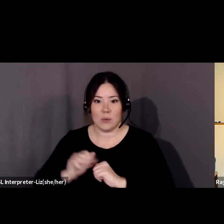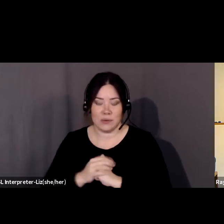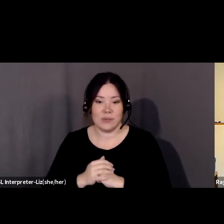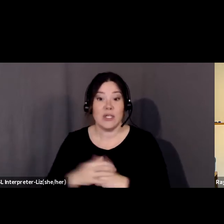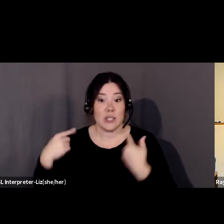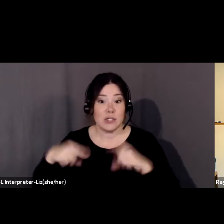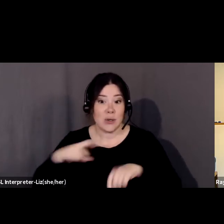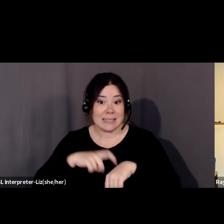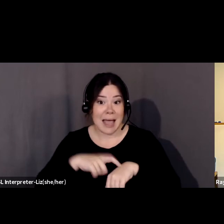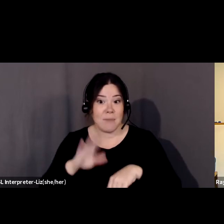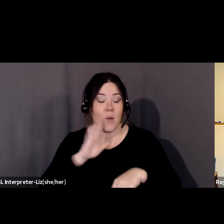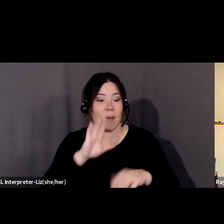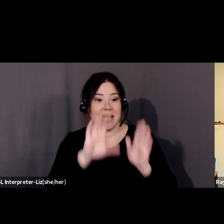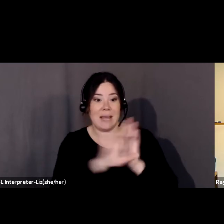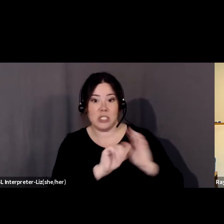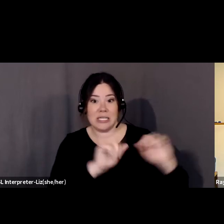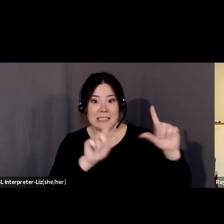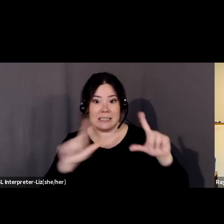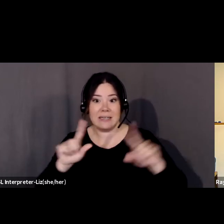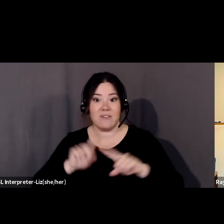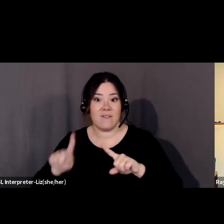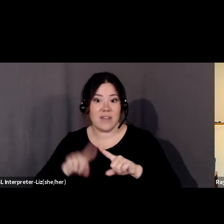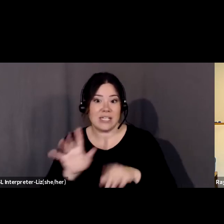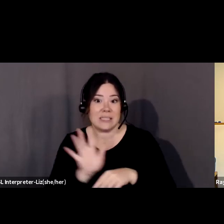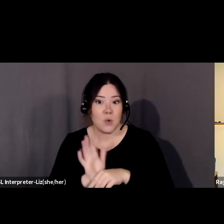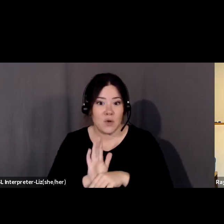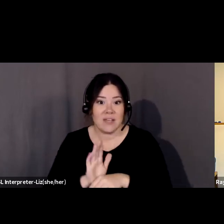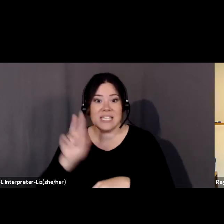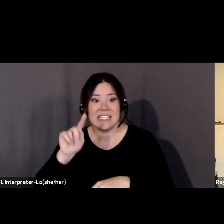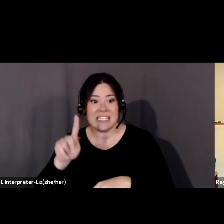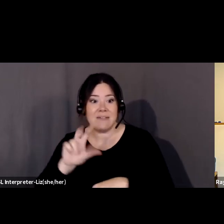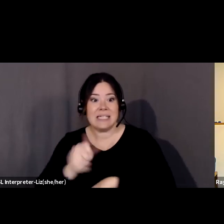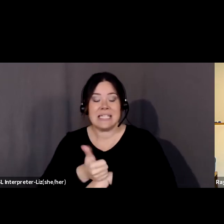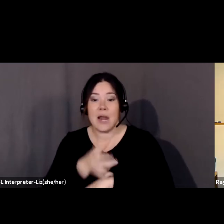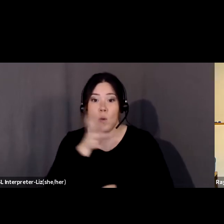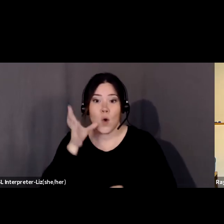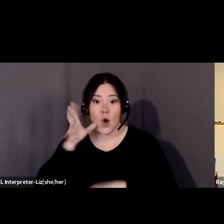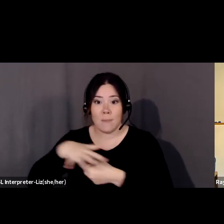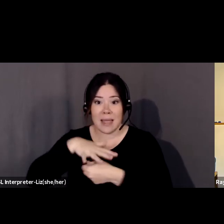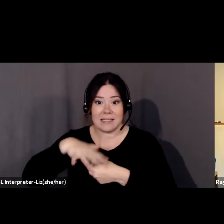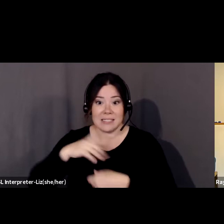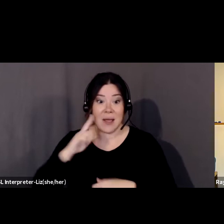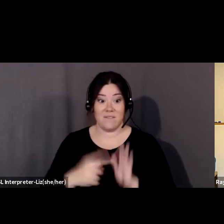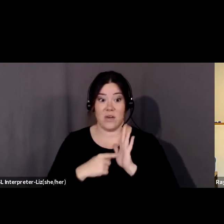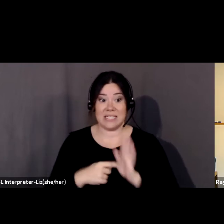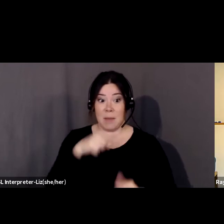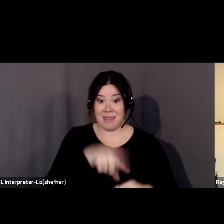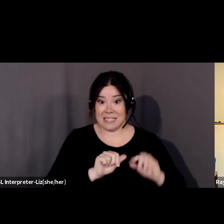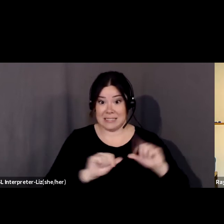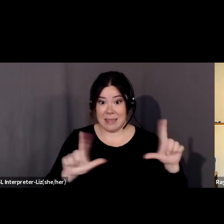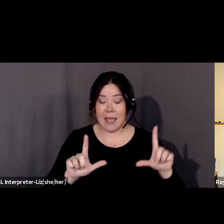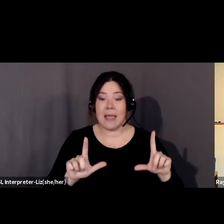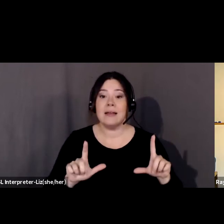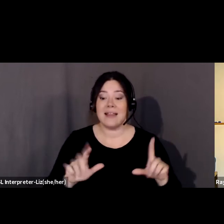will be images from various movies and TV shows that are set in rural places. For example, on this slide, there is a group of